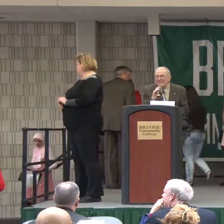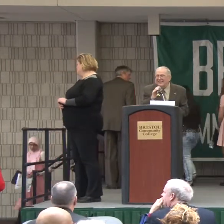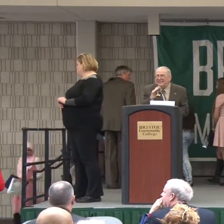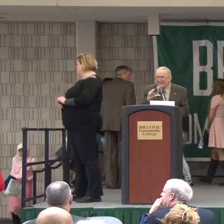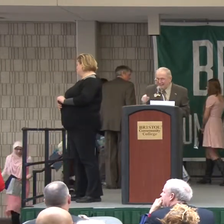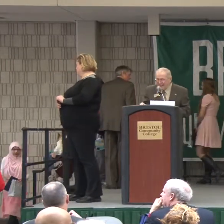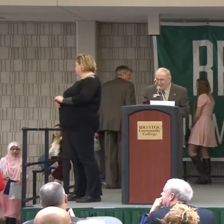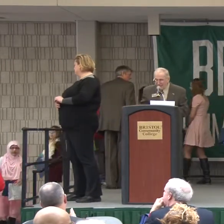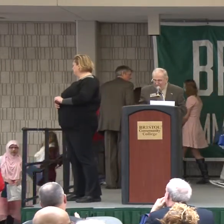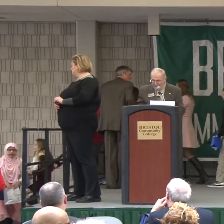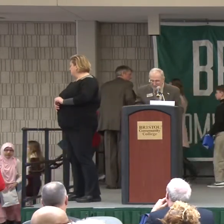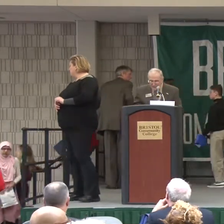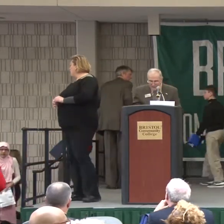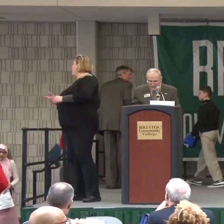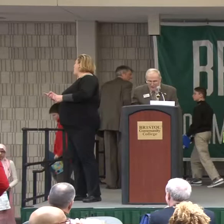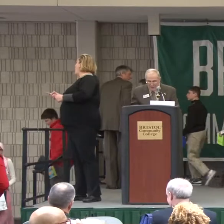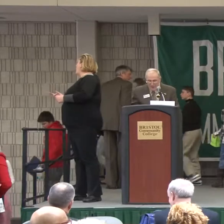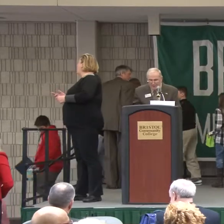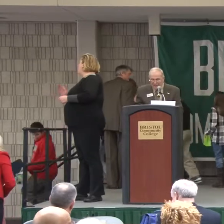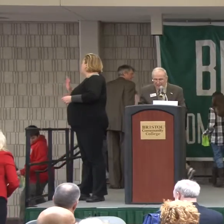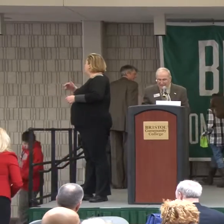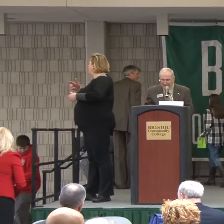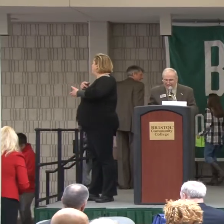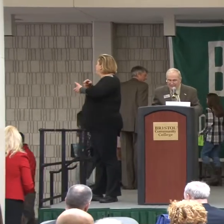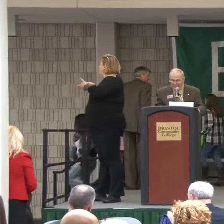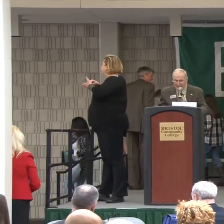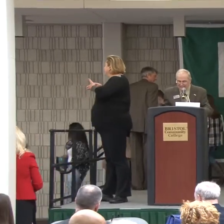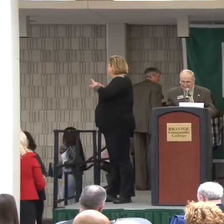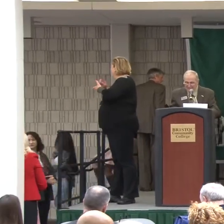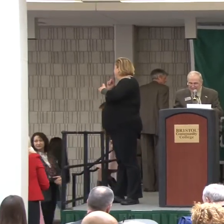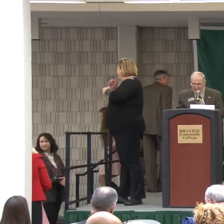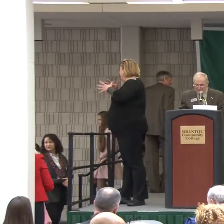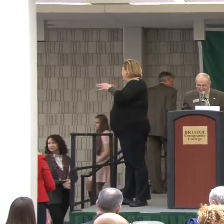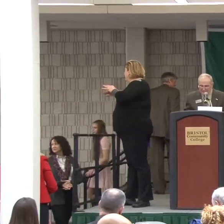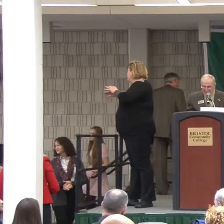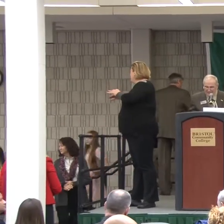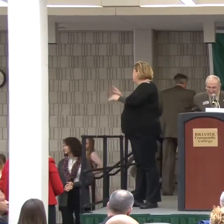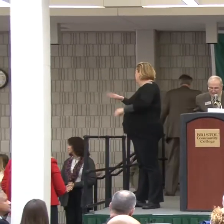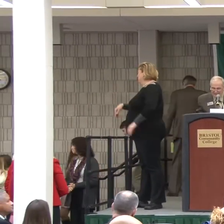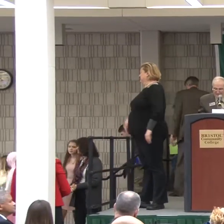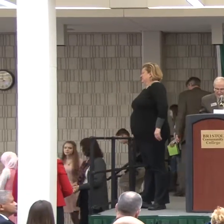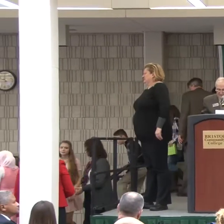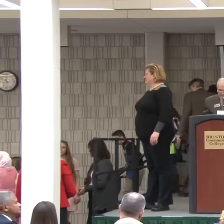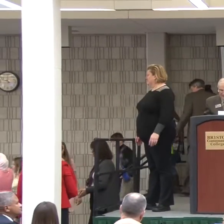Thank you, Mayor Sutter, and congratulations to the award winners.